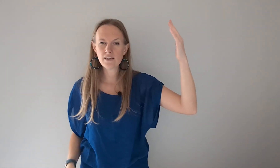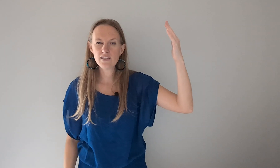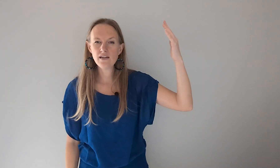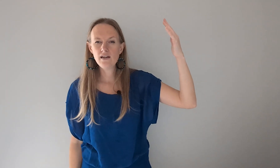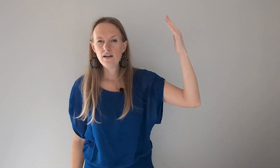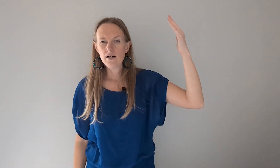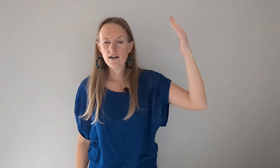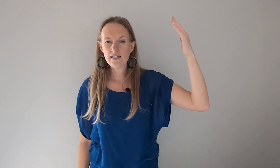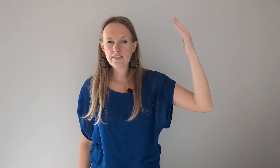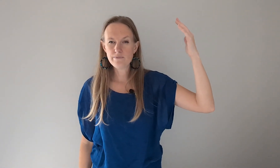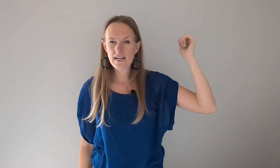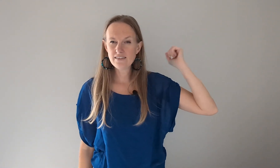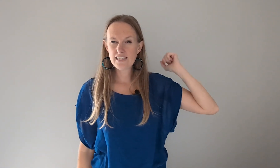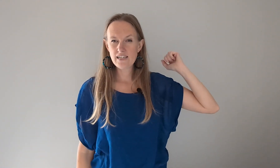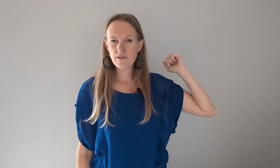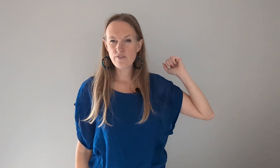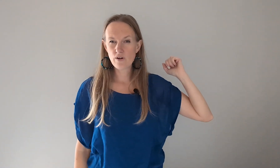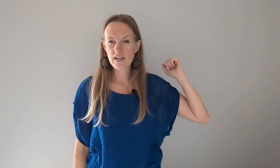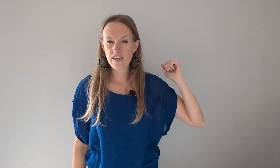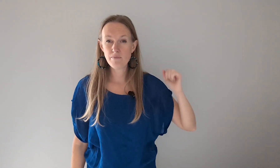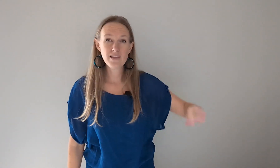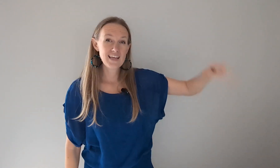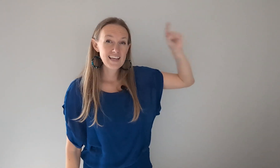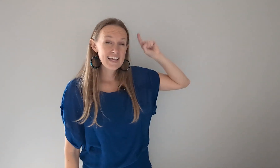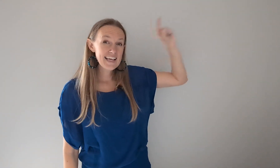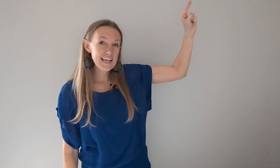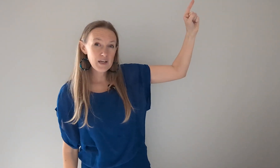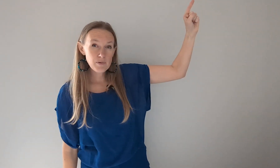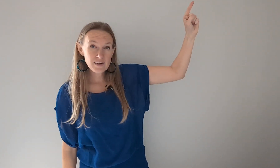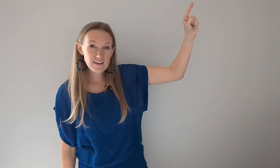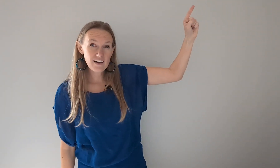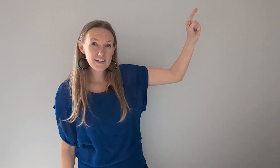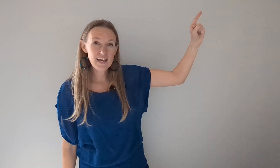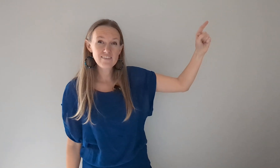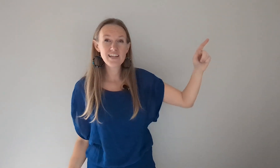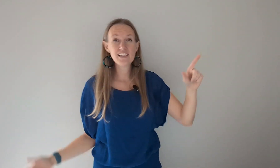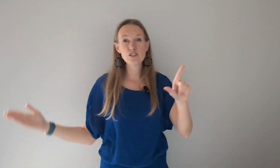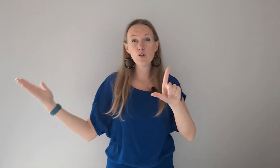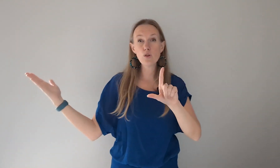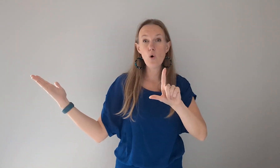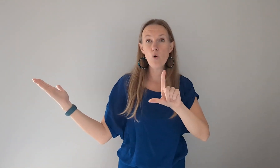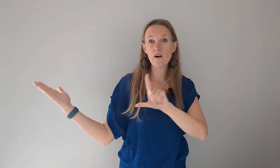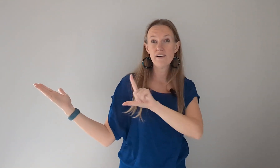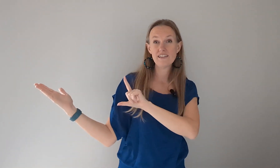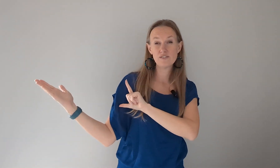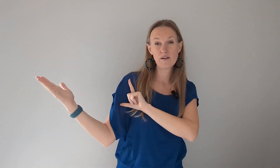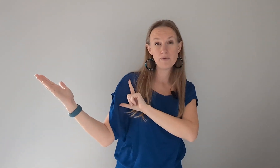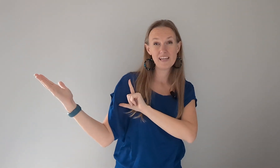okay? Bow down before him. He, pointing to God in heaven, is Lord. So now we're making